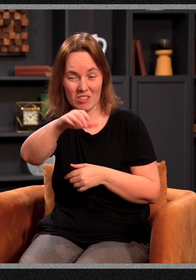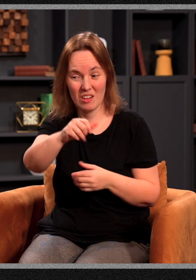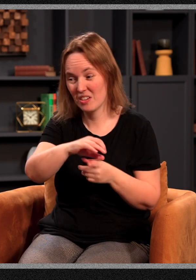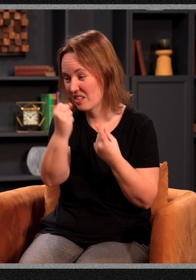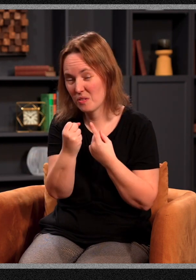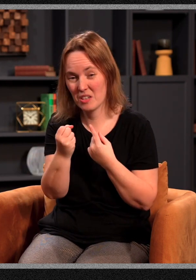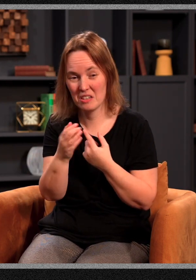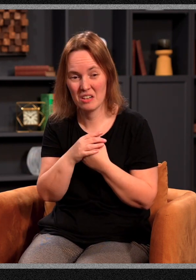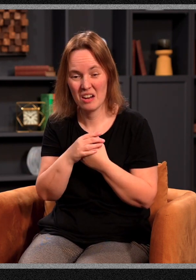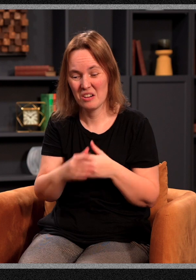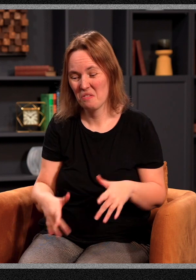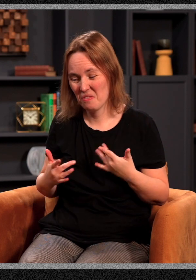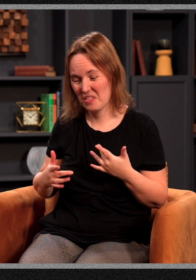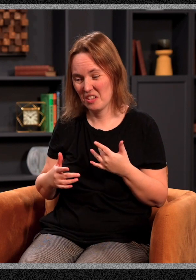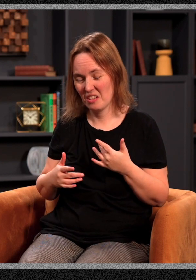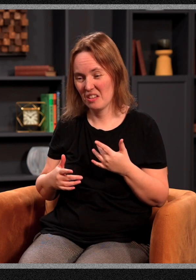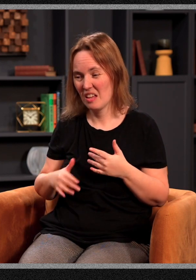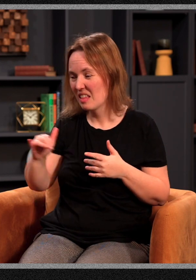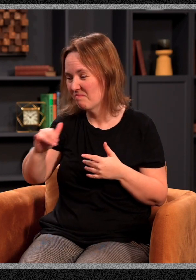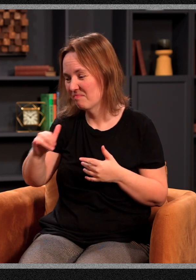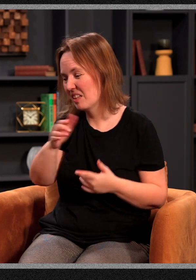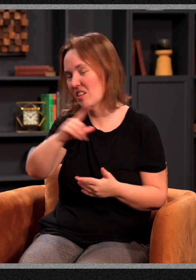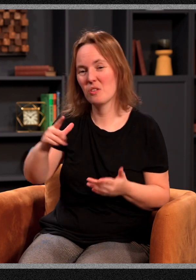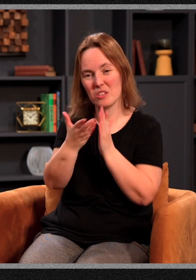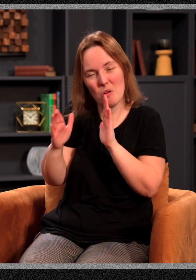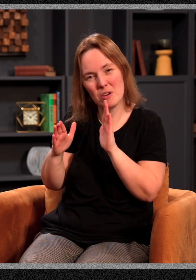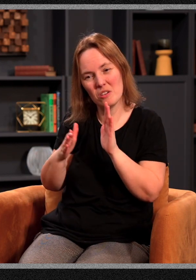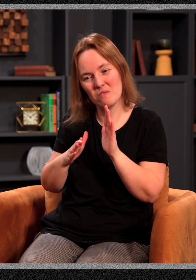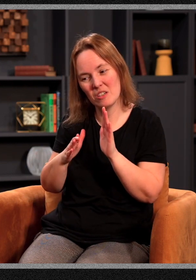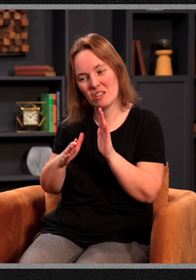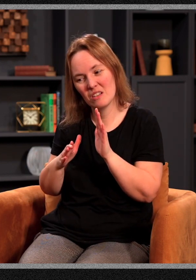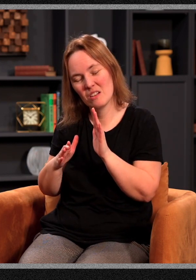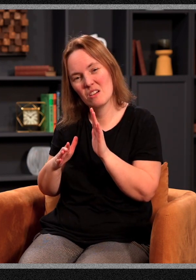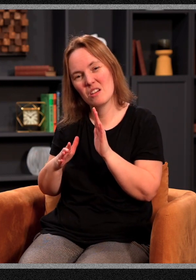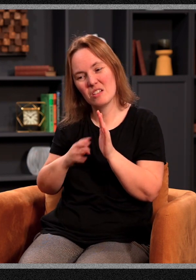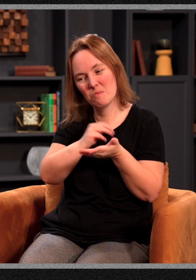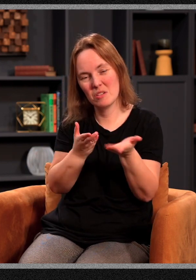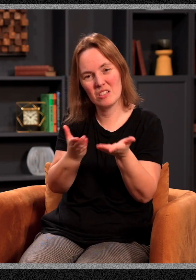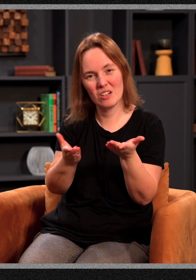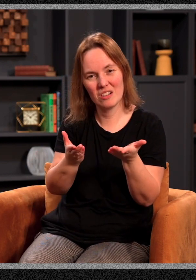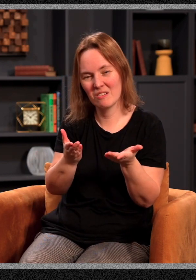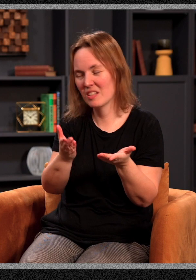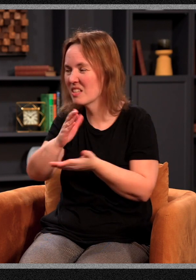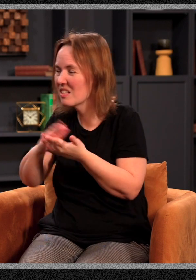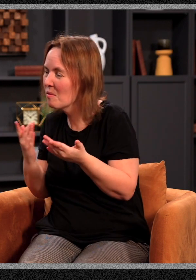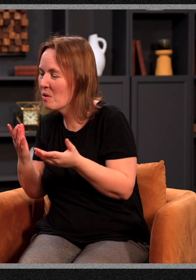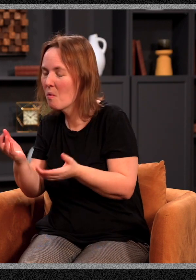situation where you just feel like the Lord has opened the door to minister? Somebody at work is going through something you get a chance to share, or maybe somebody is interested in hearing about the